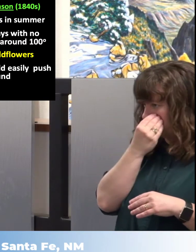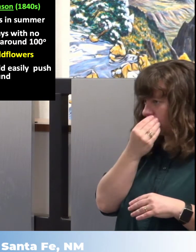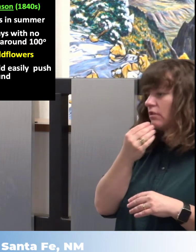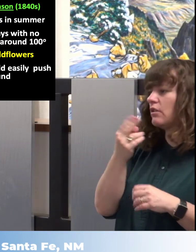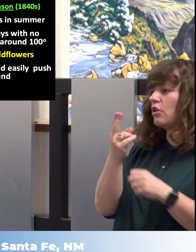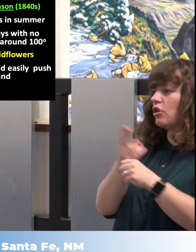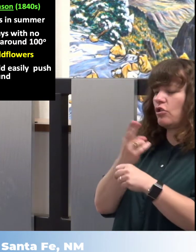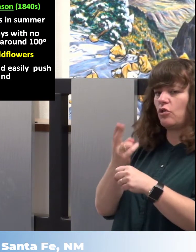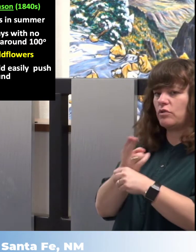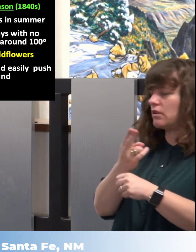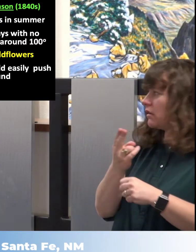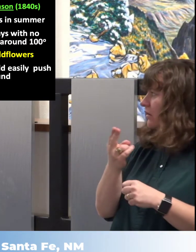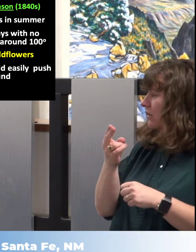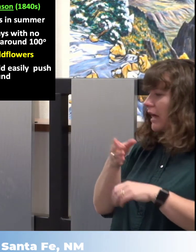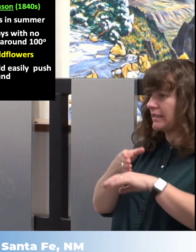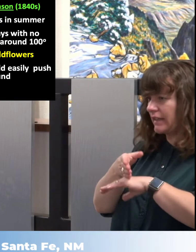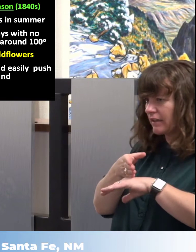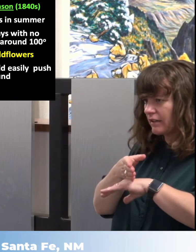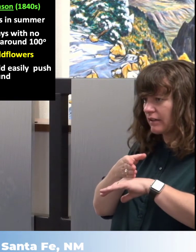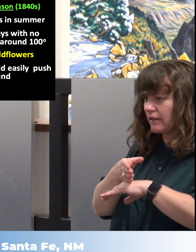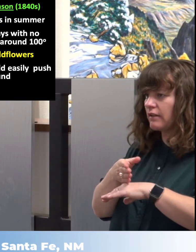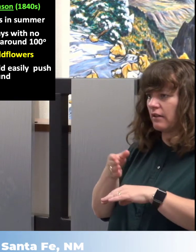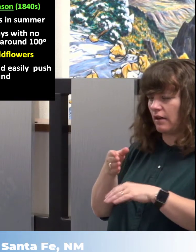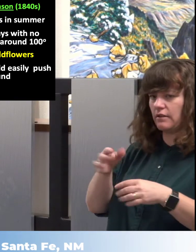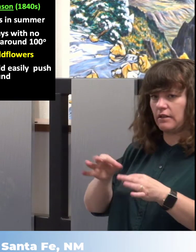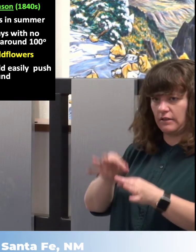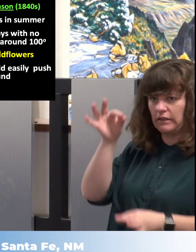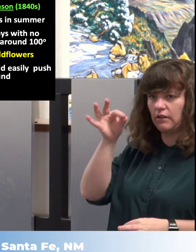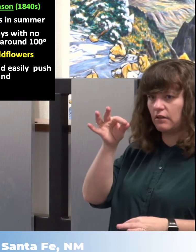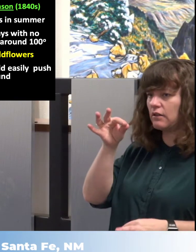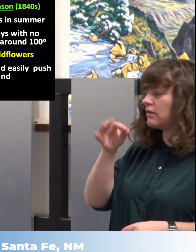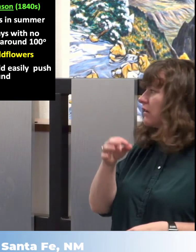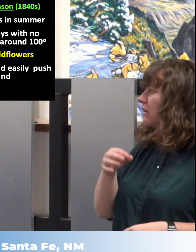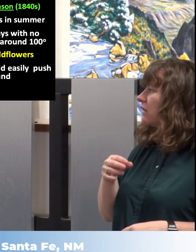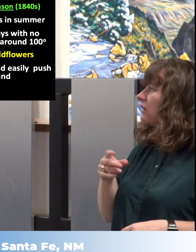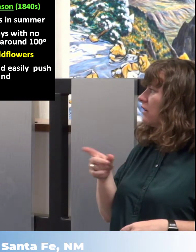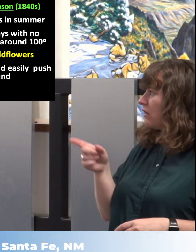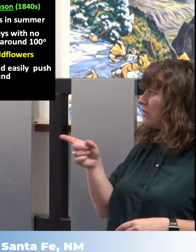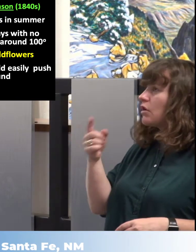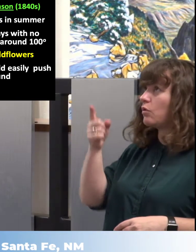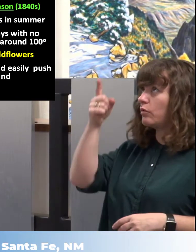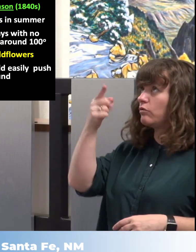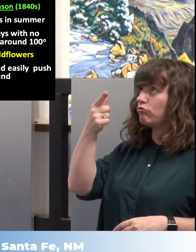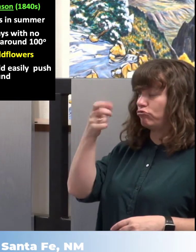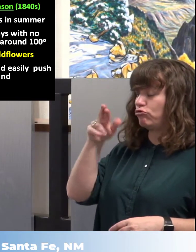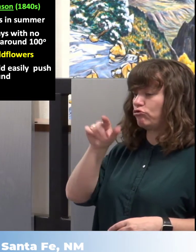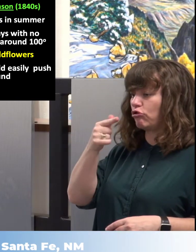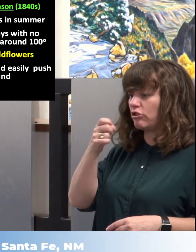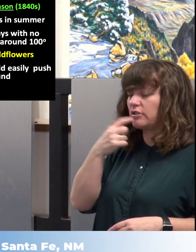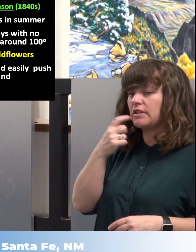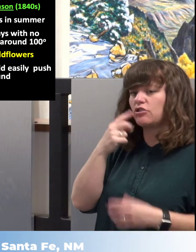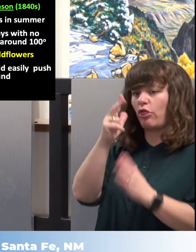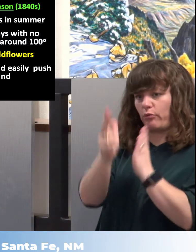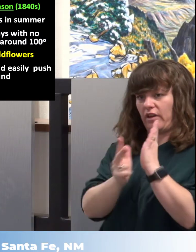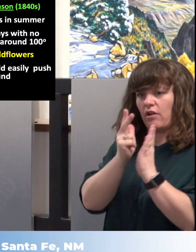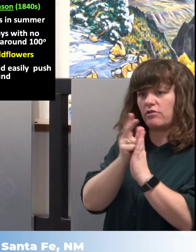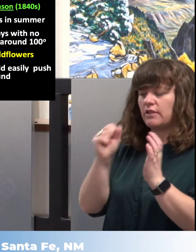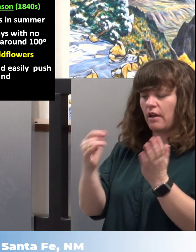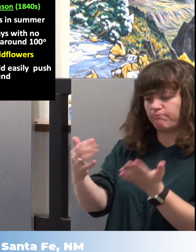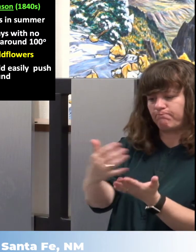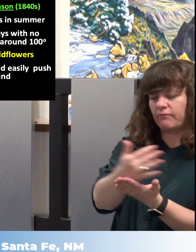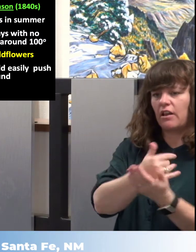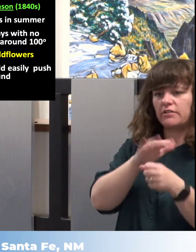digging stick and quite easily just going about the business, like he would say that in three hours they could collect enough tubers, they